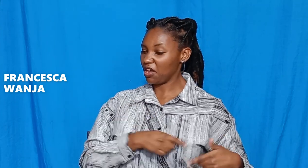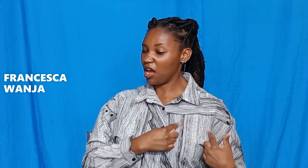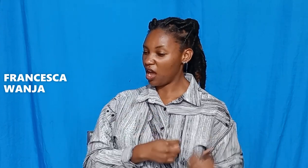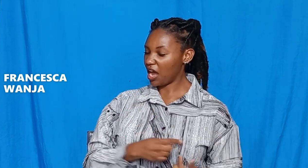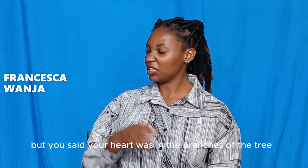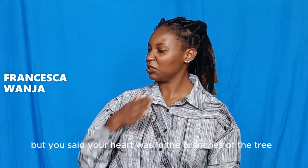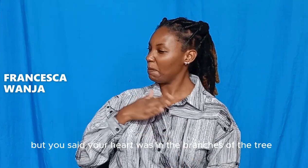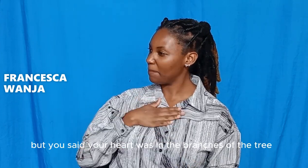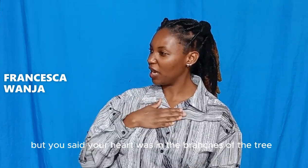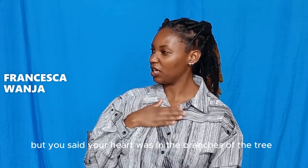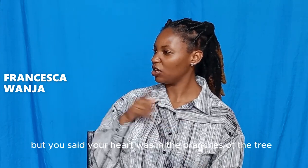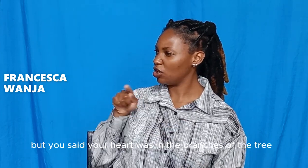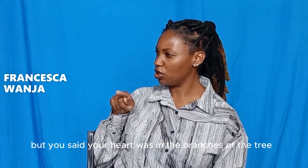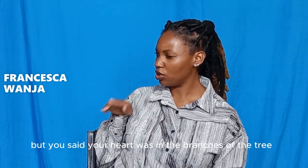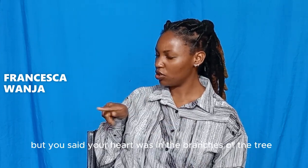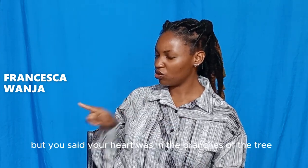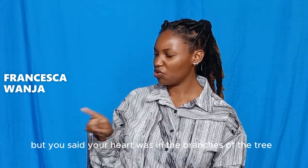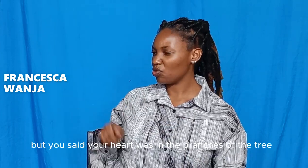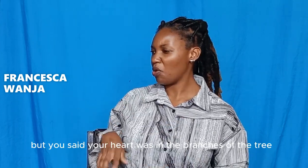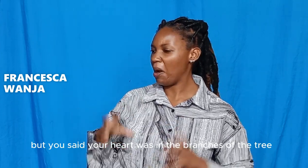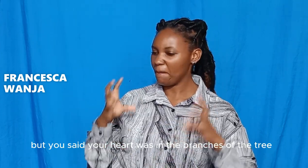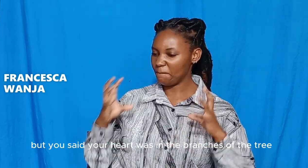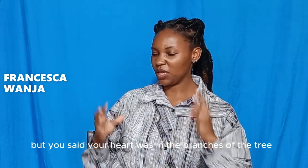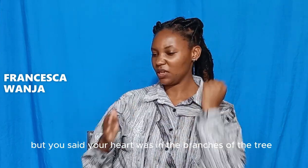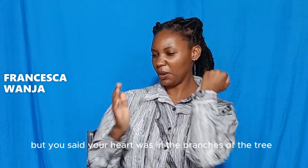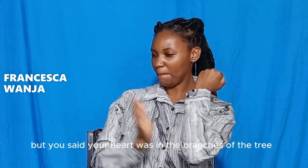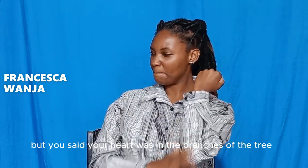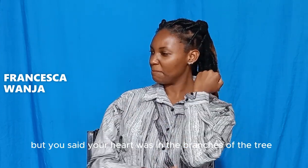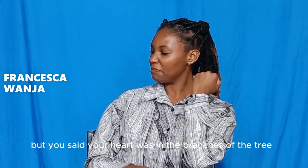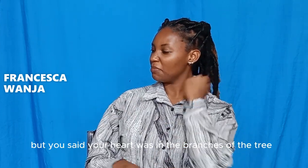But you said your heart was in the branches of the tree?